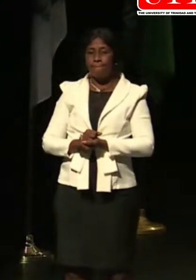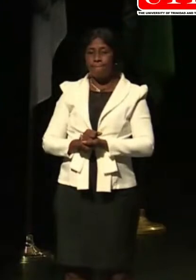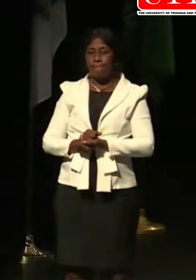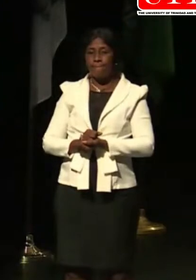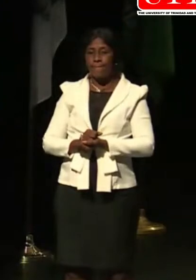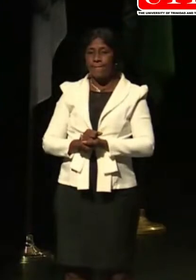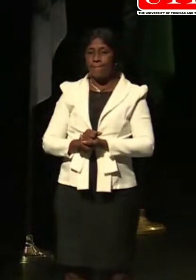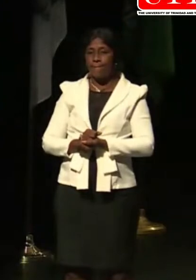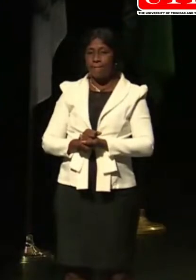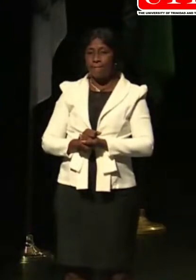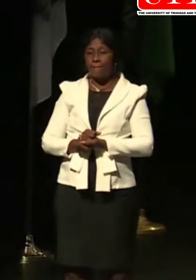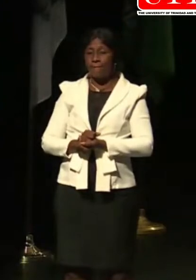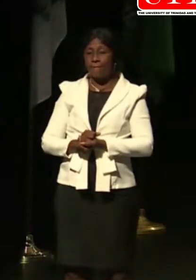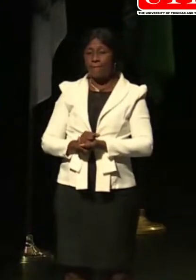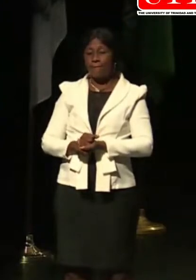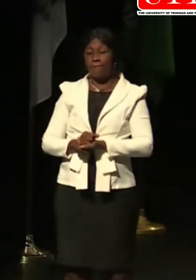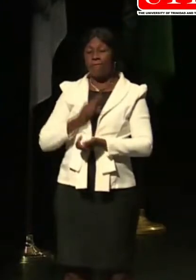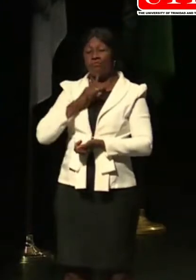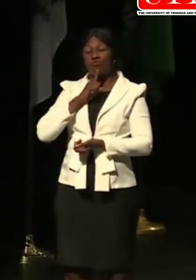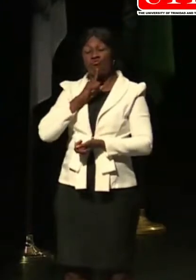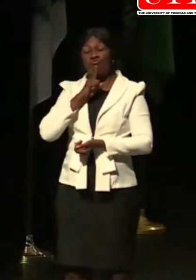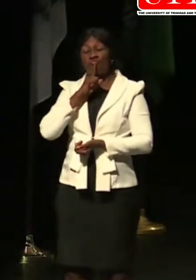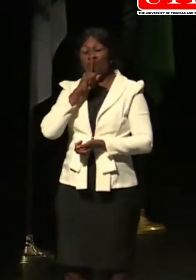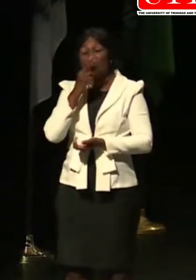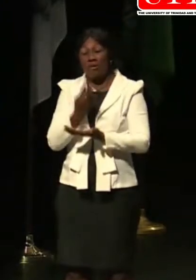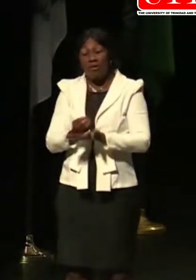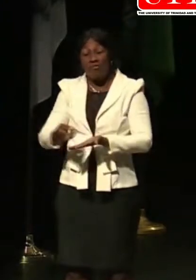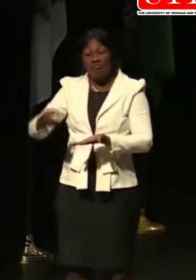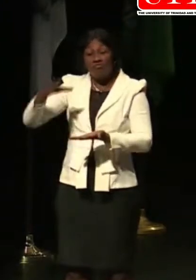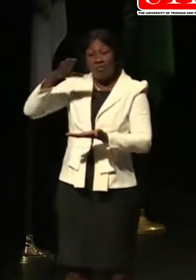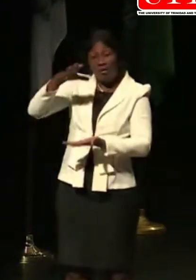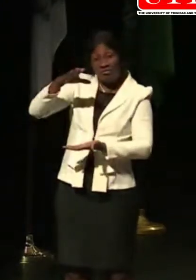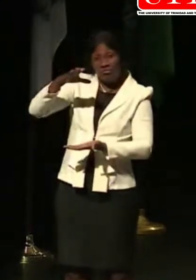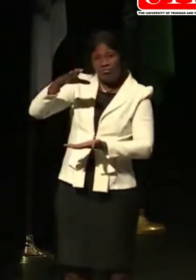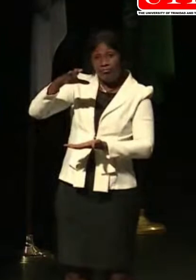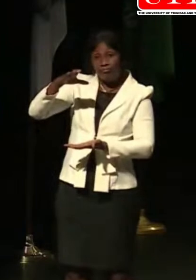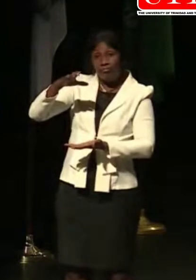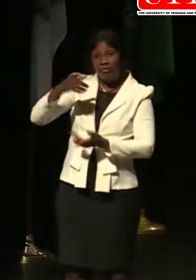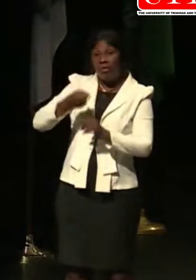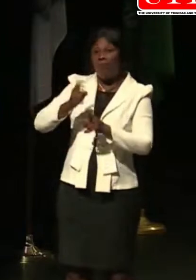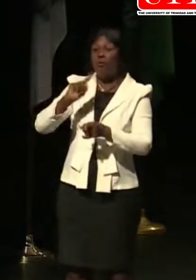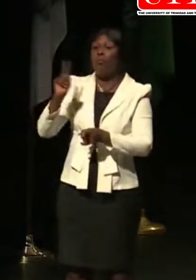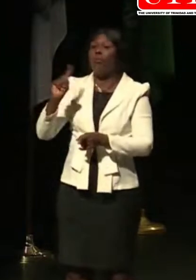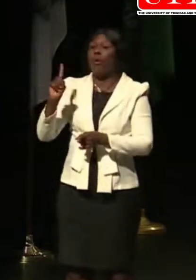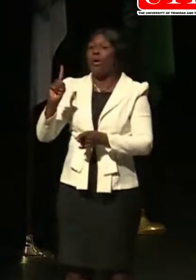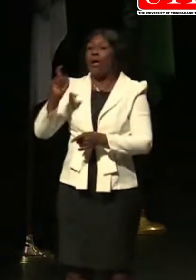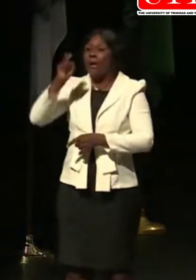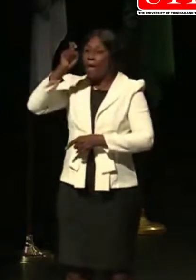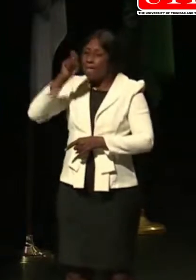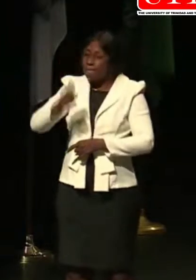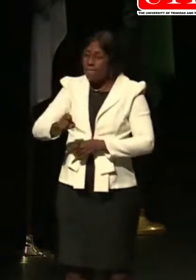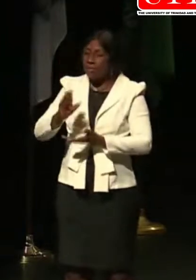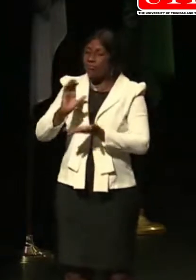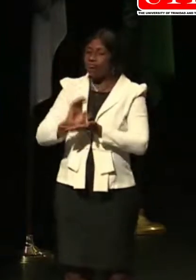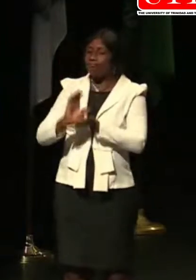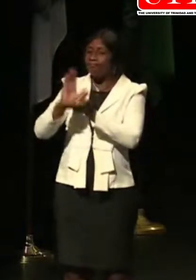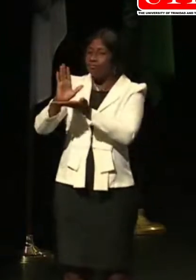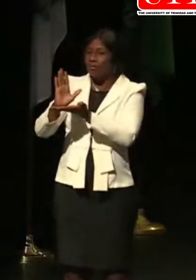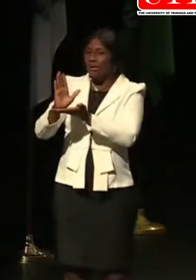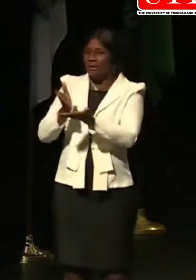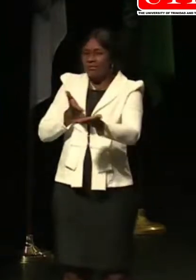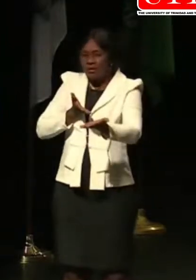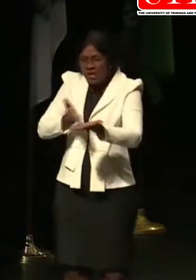prosperity, true wealth, and true happiness can only be built on sacrifice. Your grandmother and